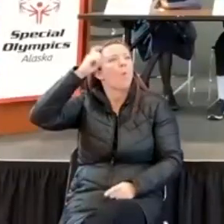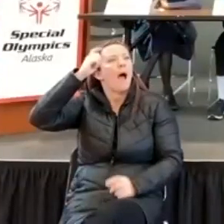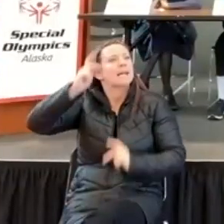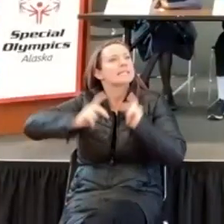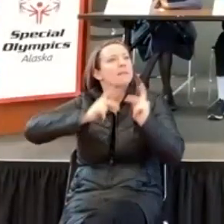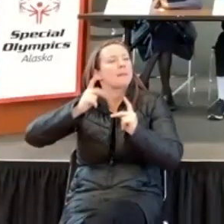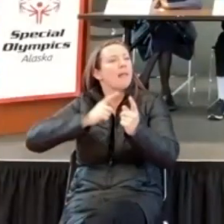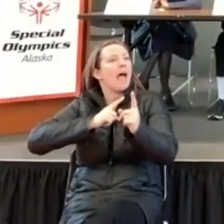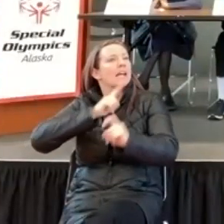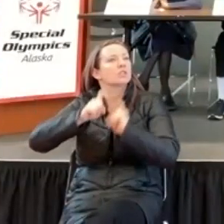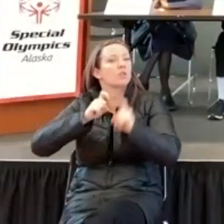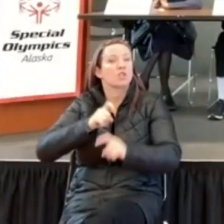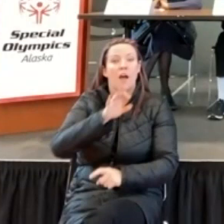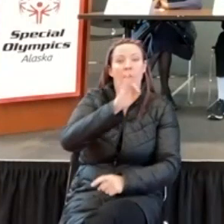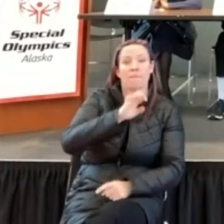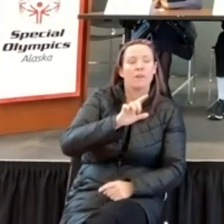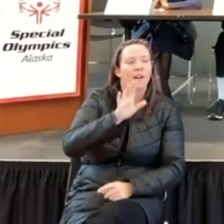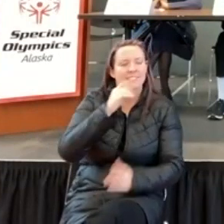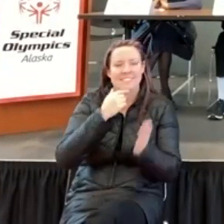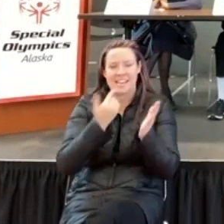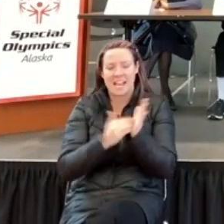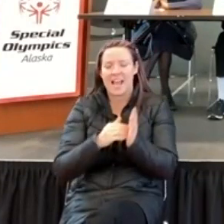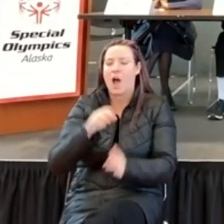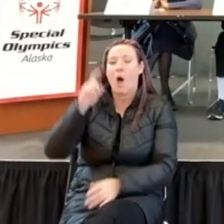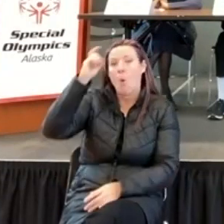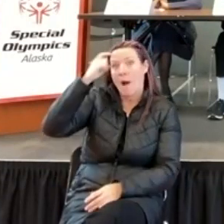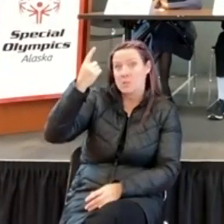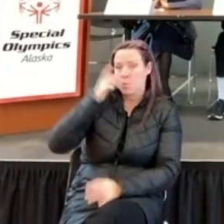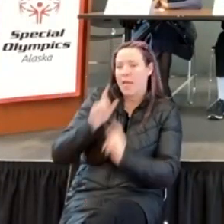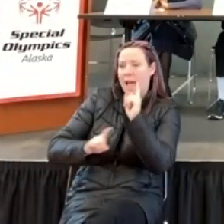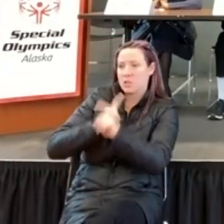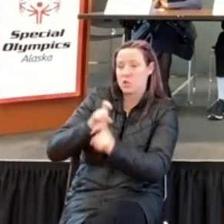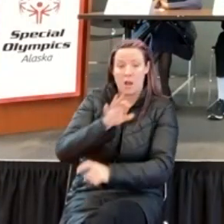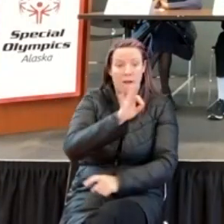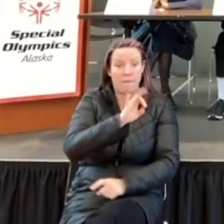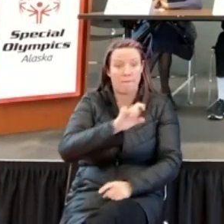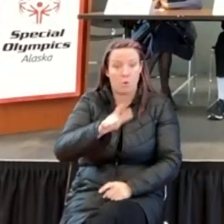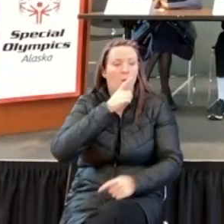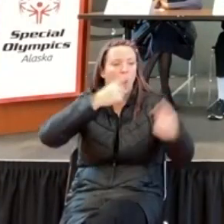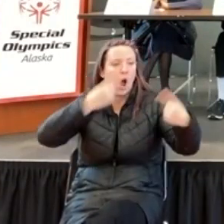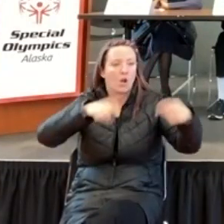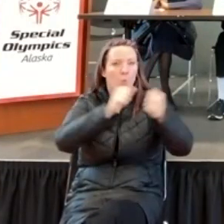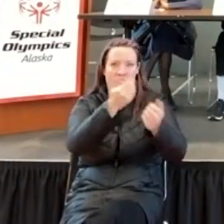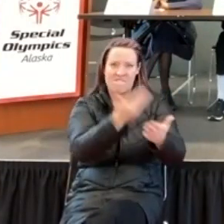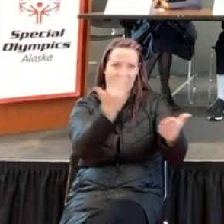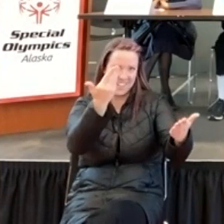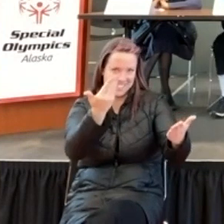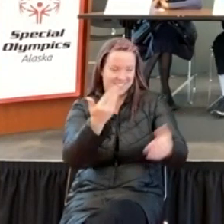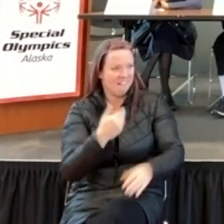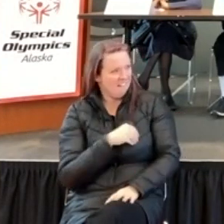Fool will argue with, a wise one asks this question while a fool will argue with the fact.